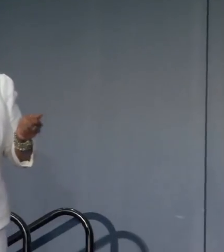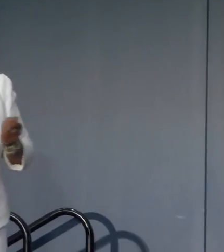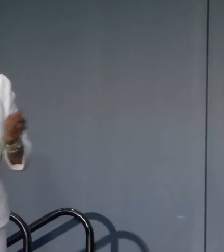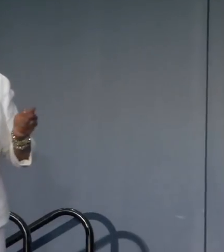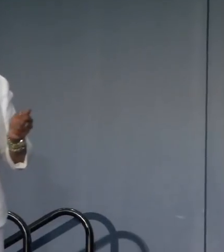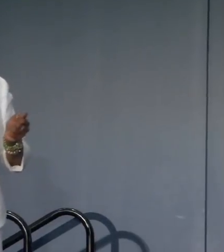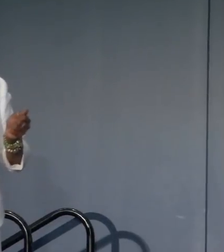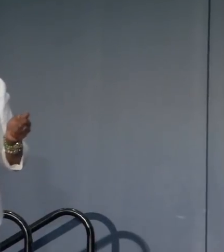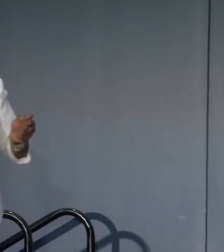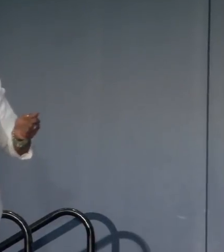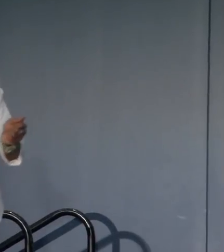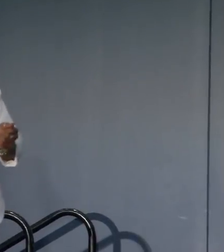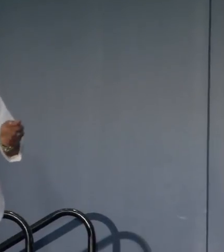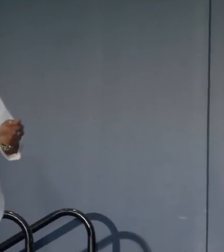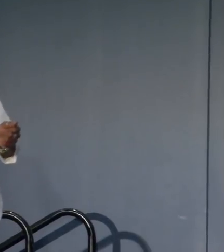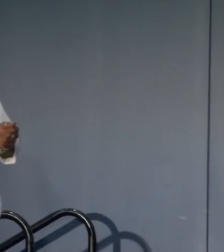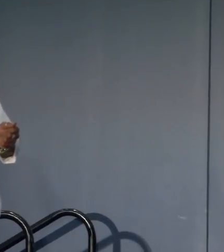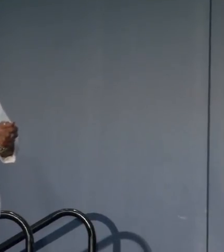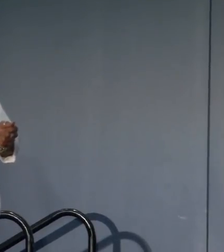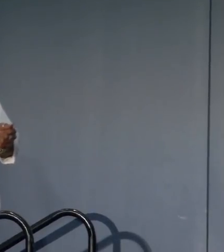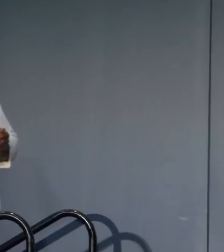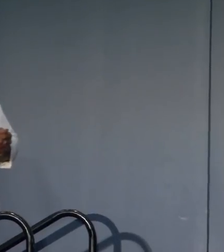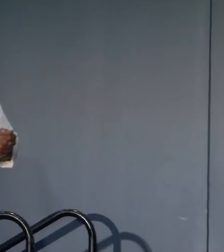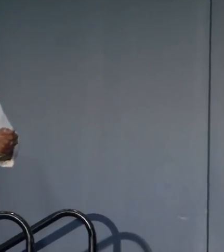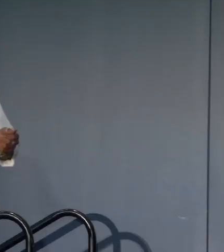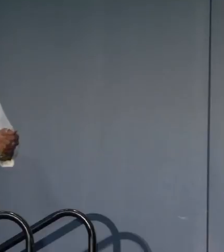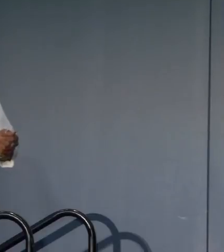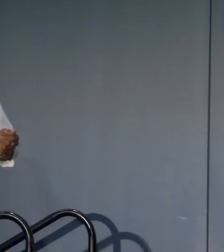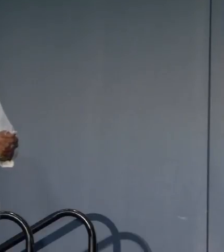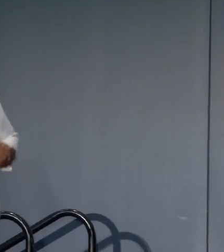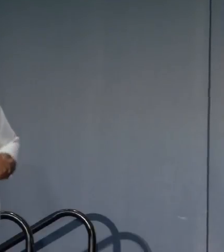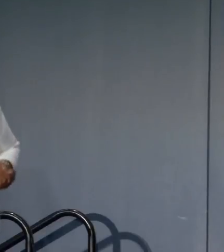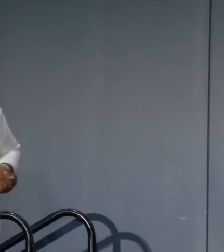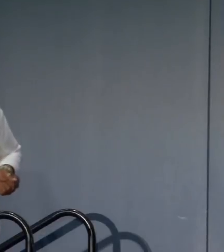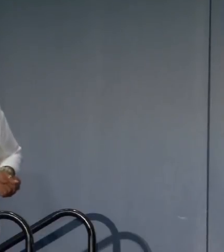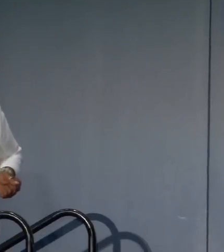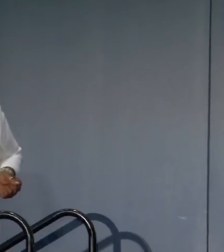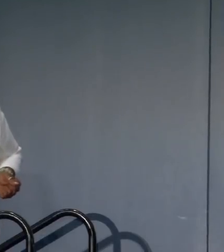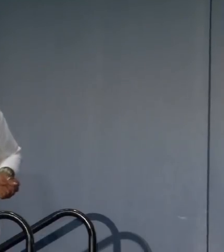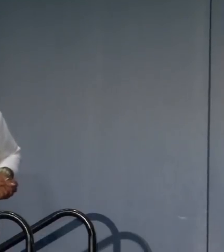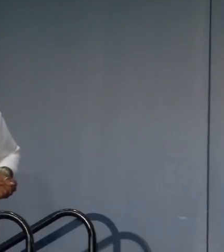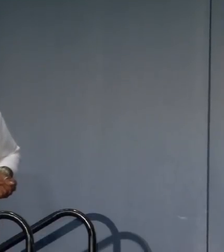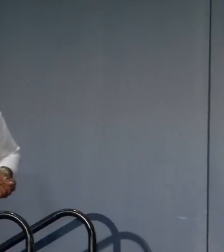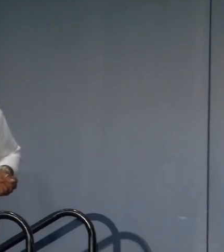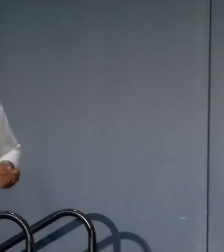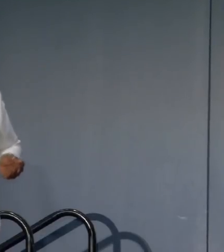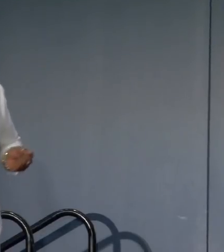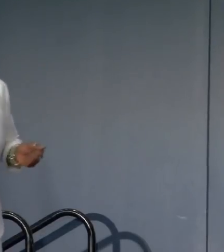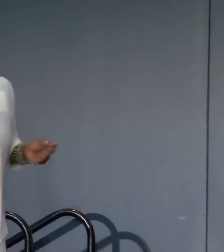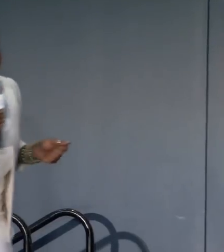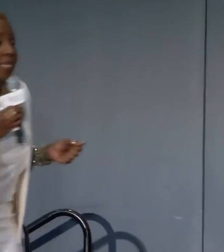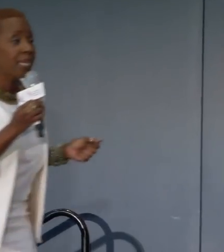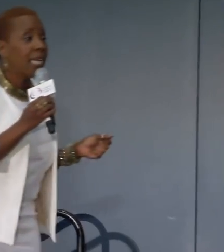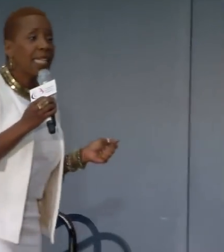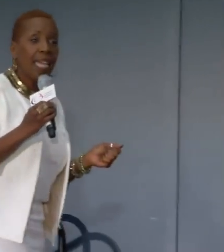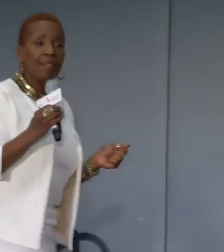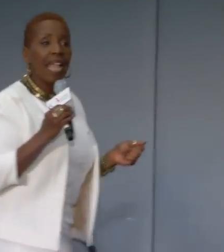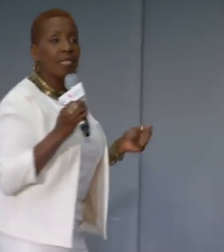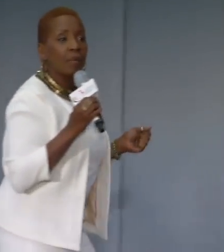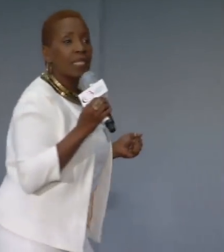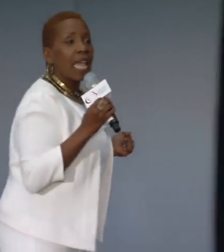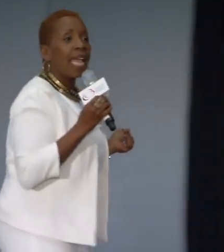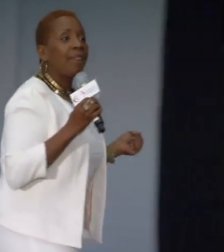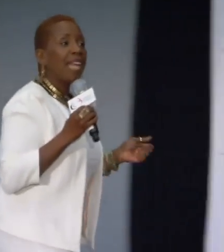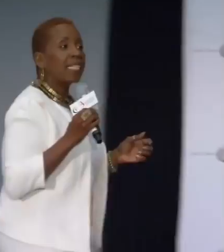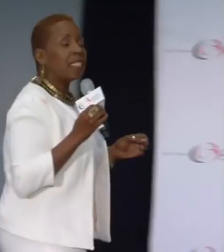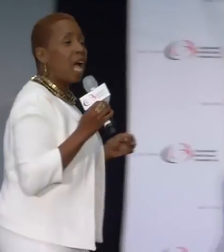to Target and getting some readers instead of talking about the little print on the paper. You know you can't see. They have